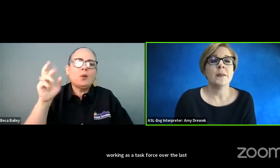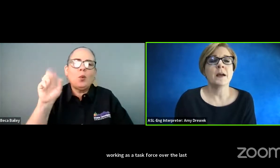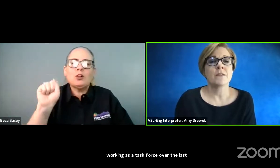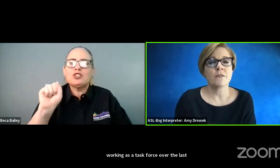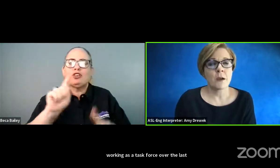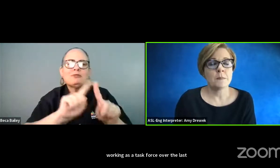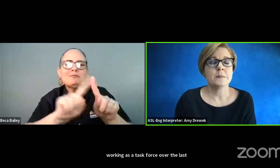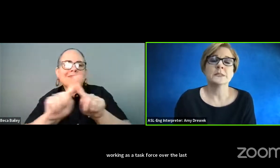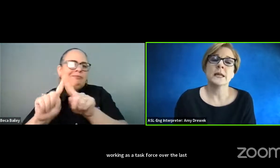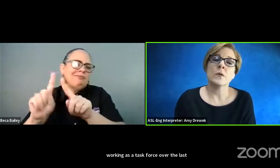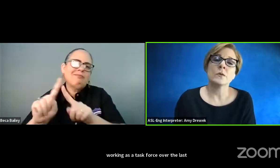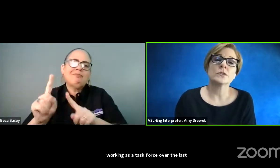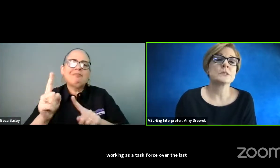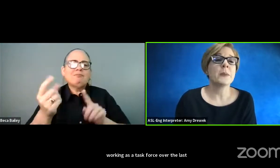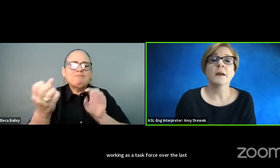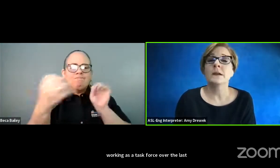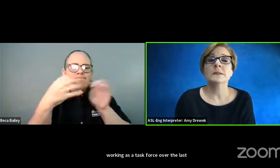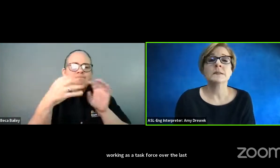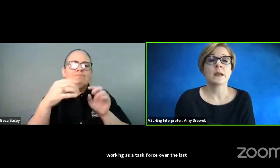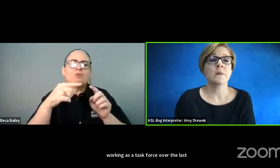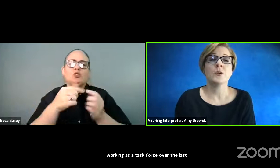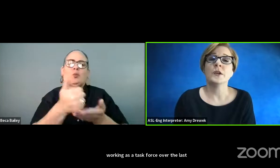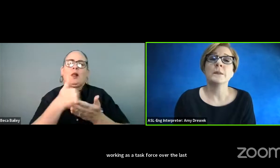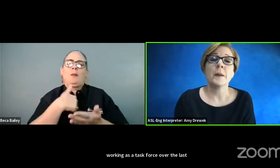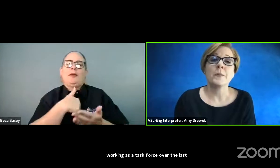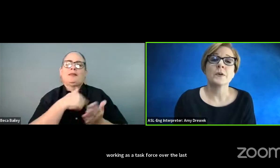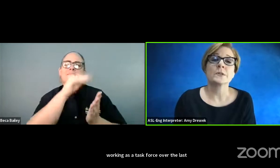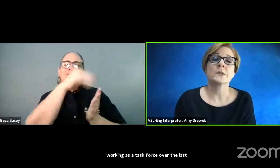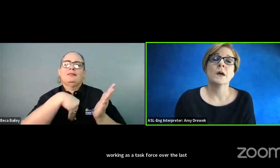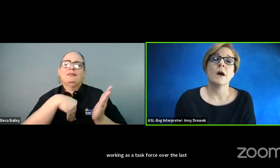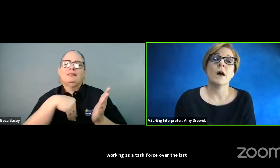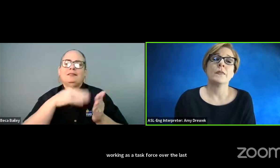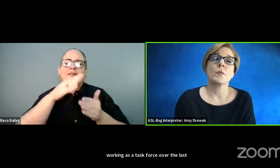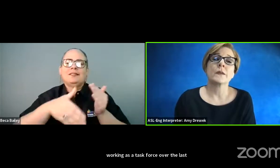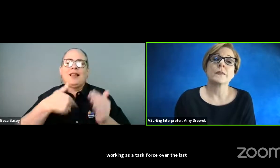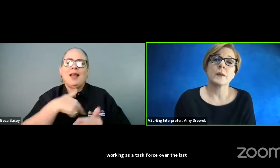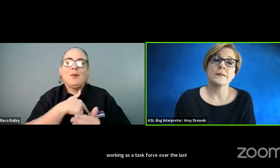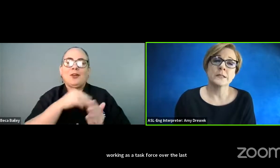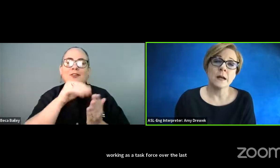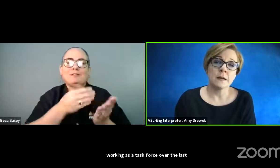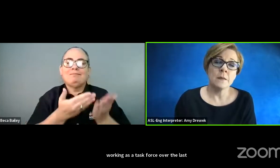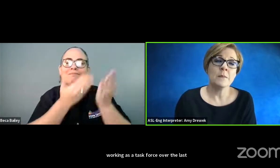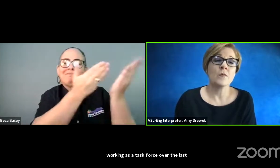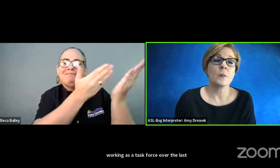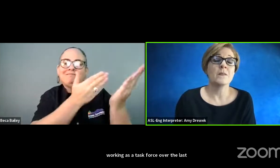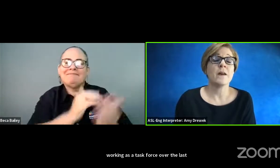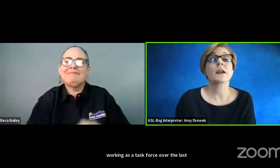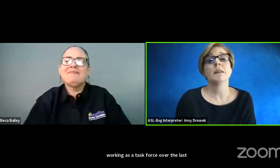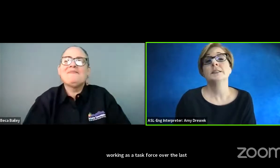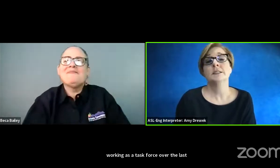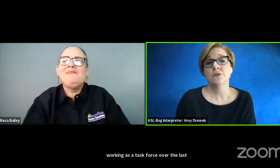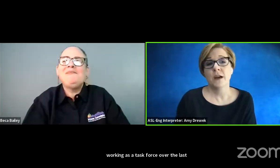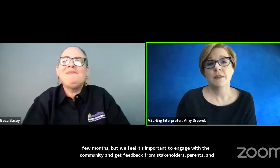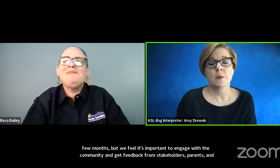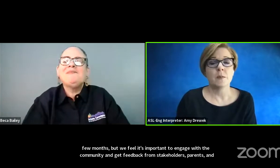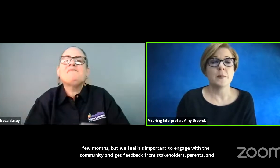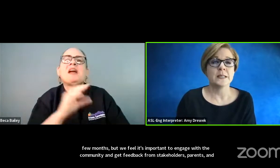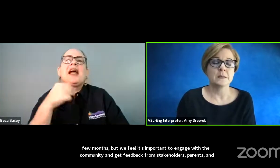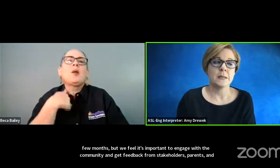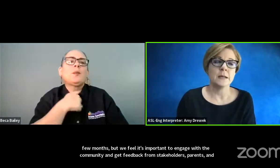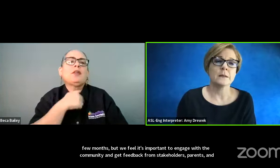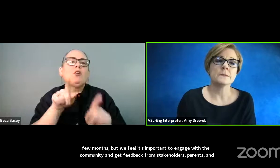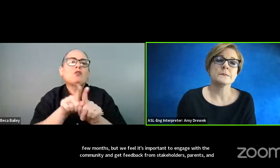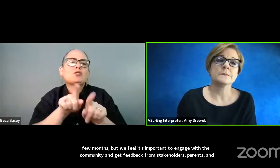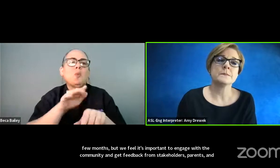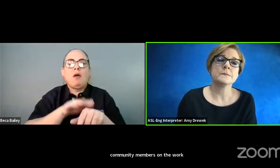get feedback from stakeholders, parents, and community members on the work that we have done before we finalize the draft that we will